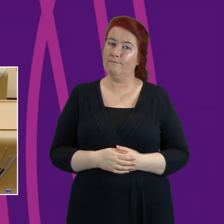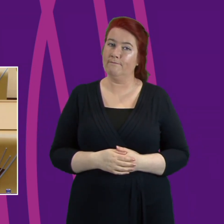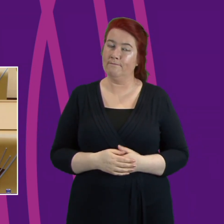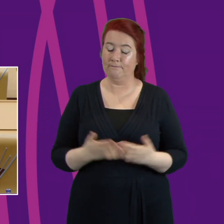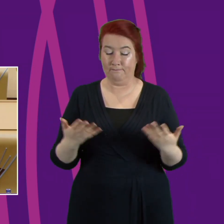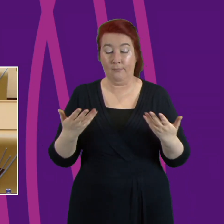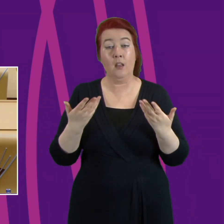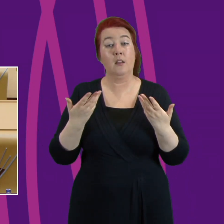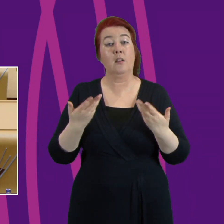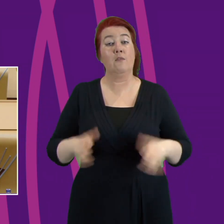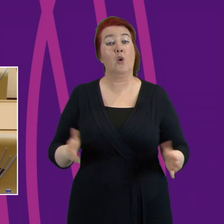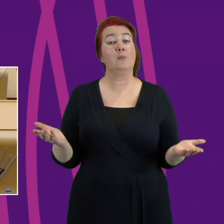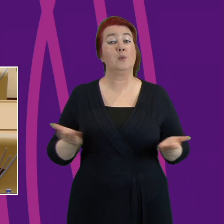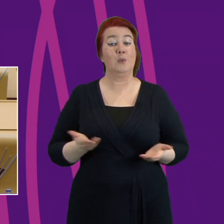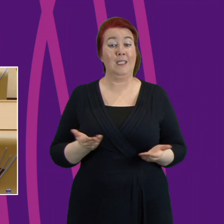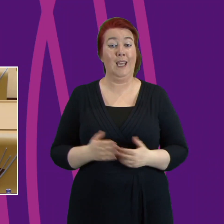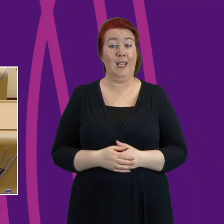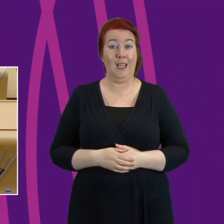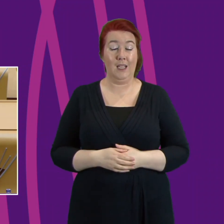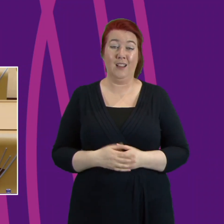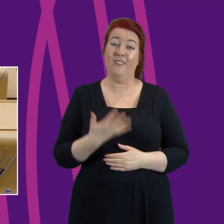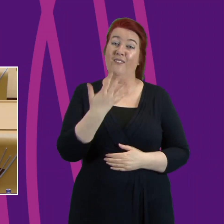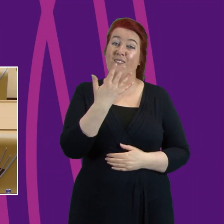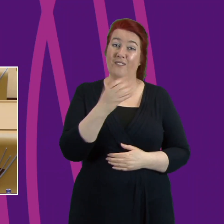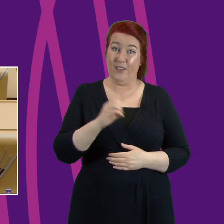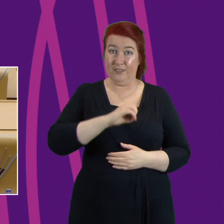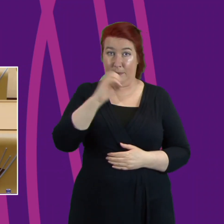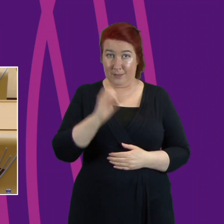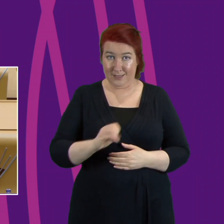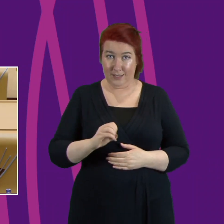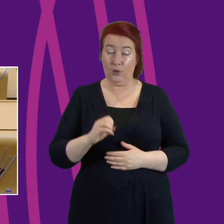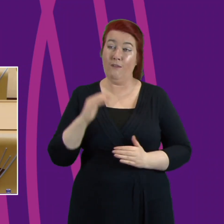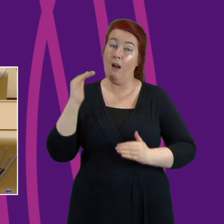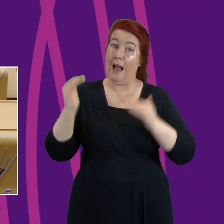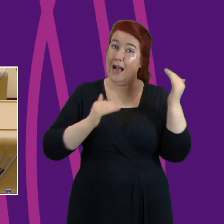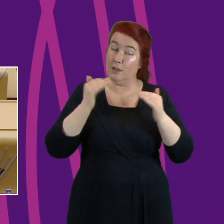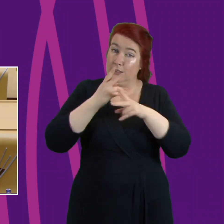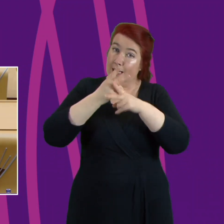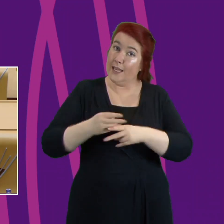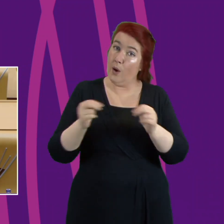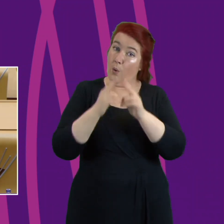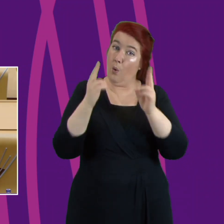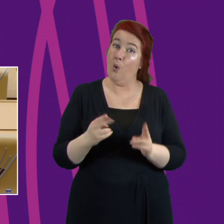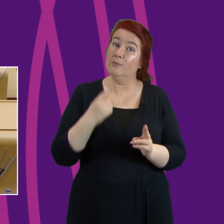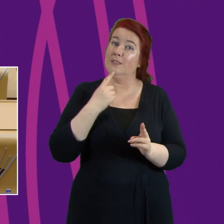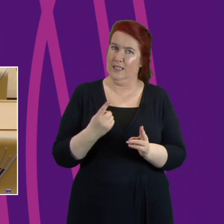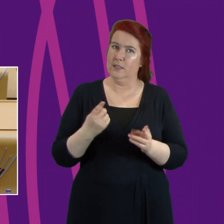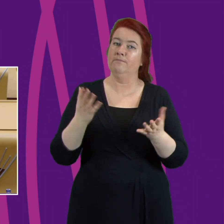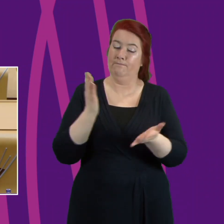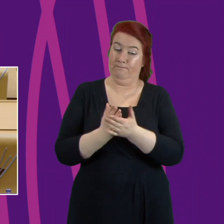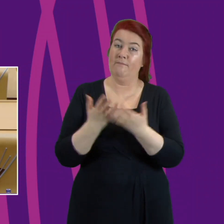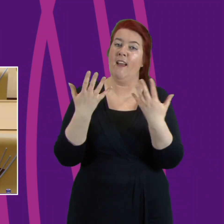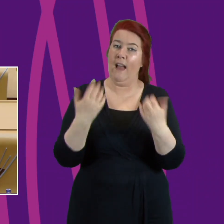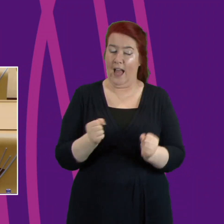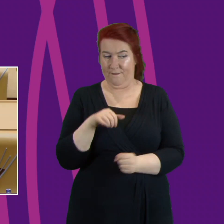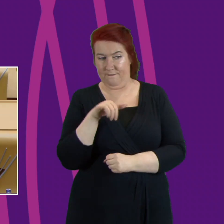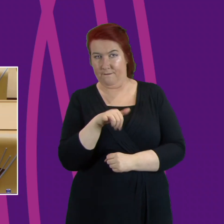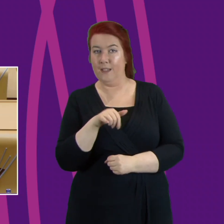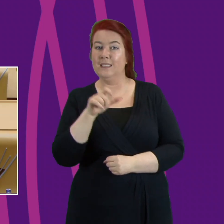As of today, 50% of adult care homes have reported an outbreak of